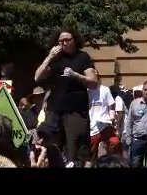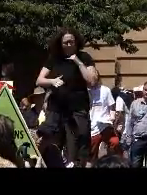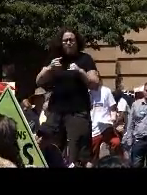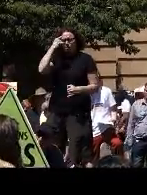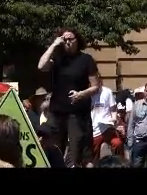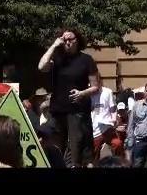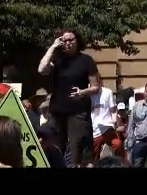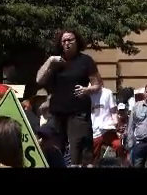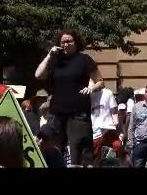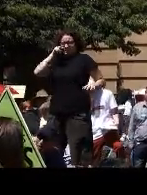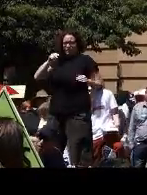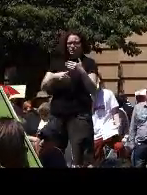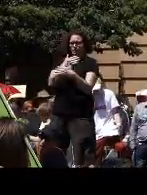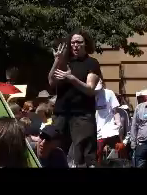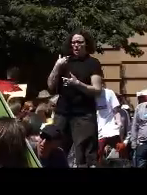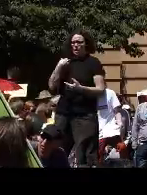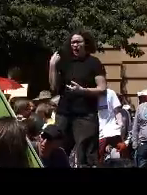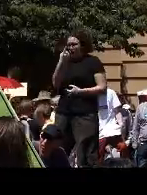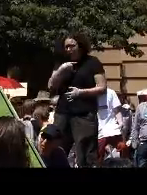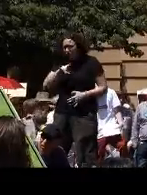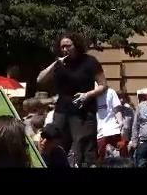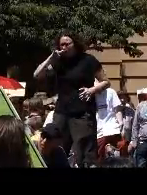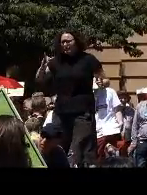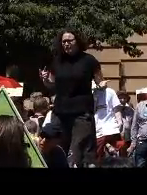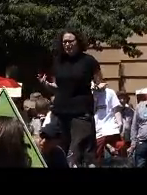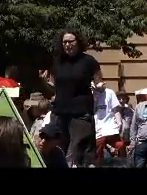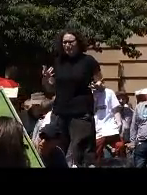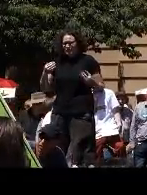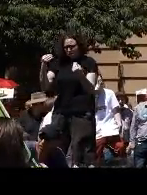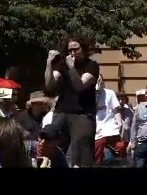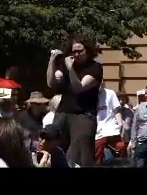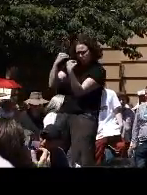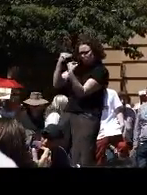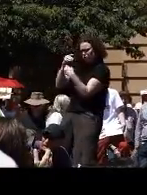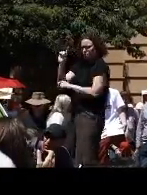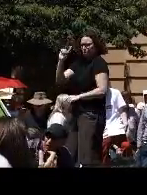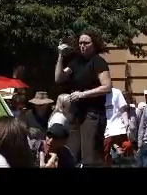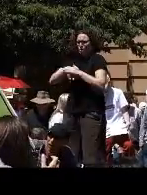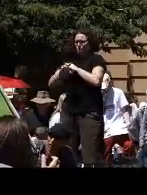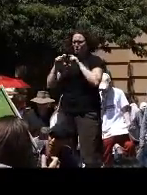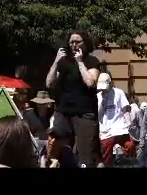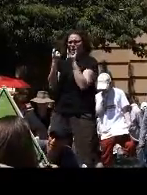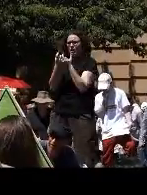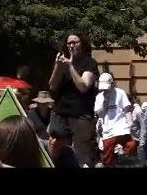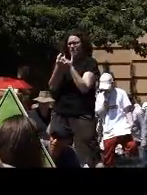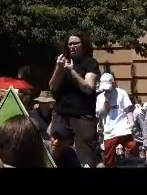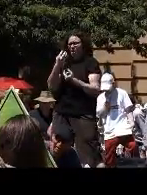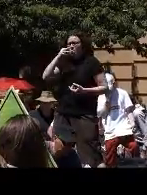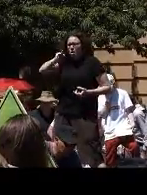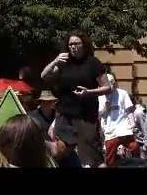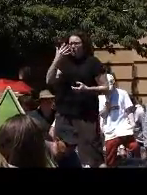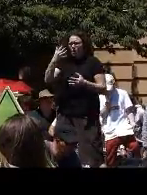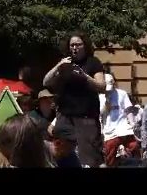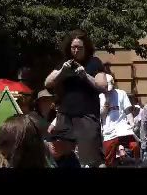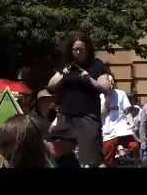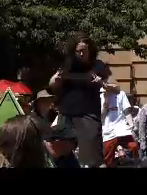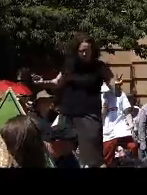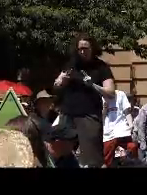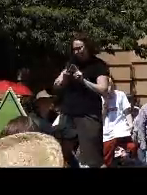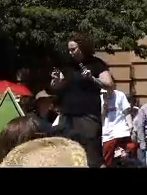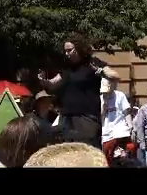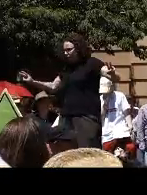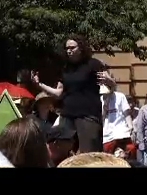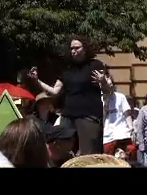the day where our kids are being taught in classes with up to 35 kids per